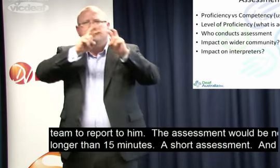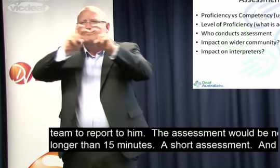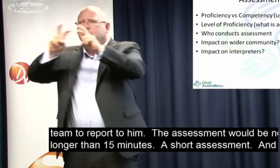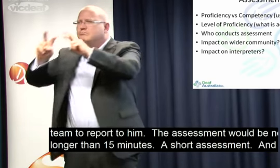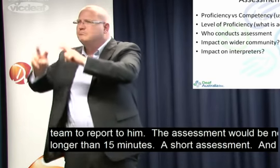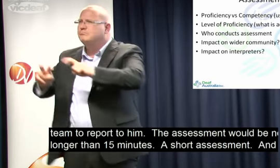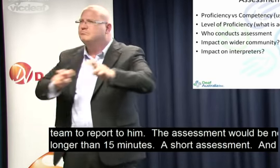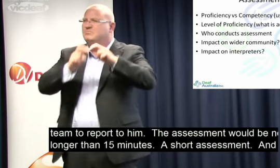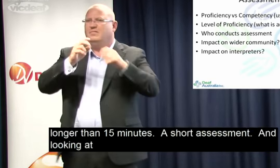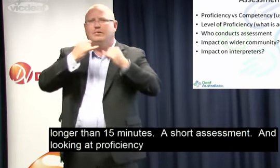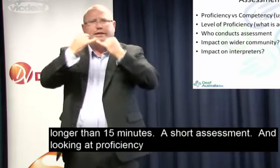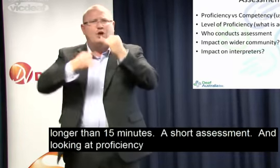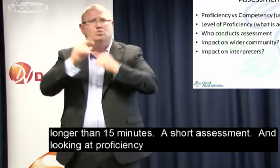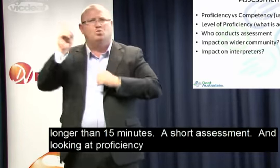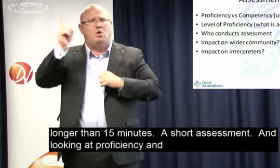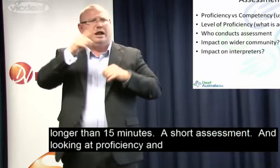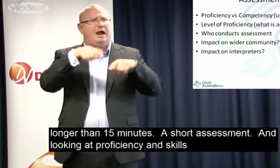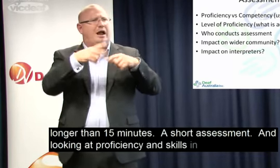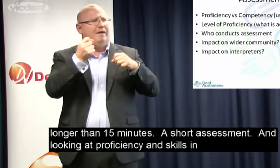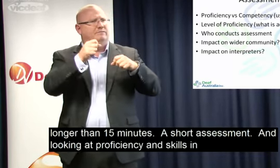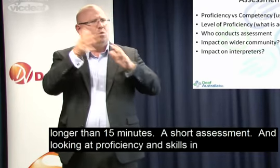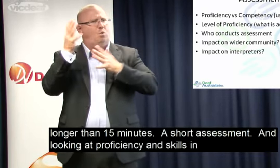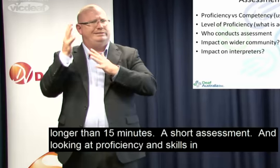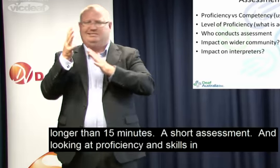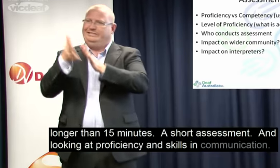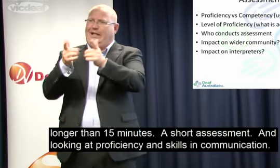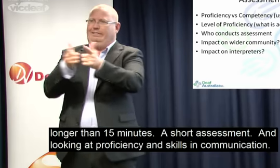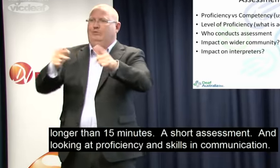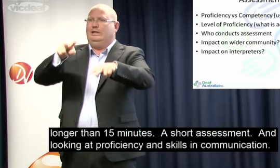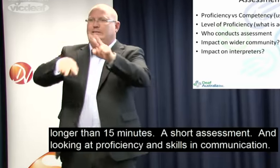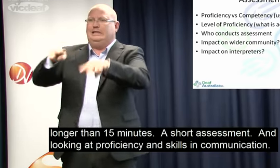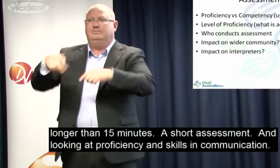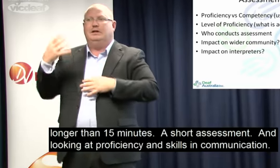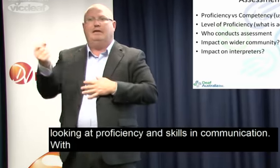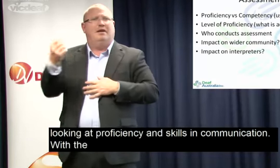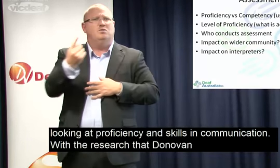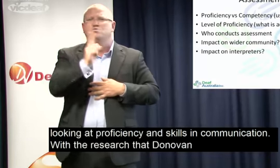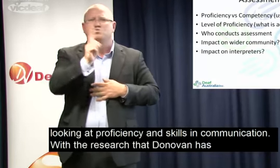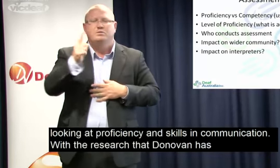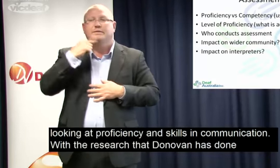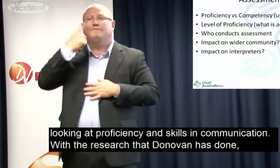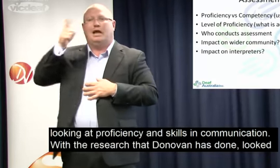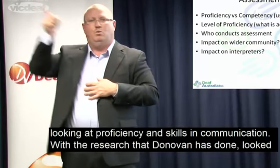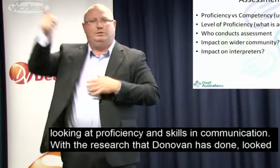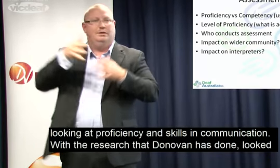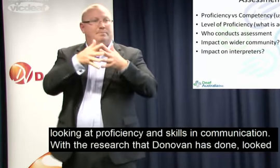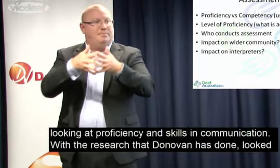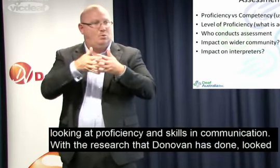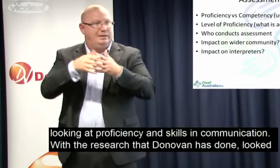communication. With the research that Donovan has done, he's looked at sign language assessment that's occurred internationally and found